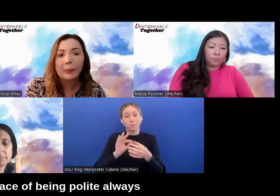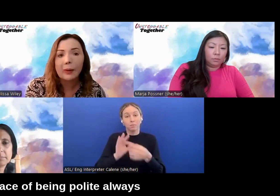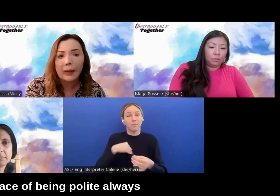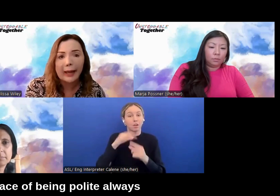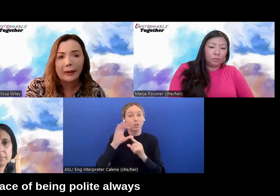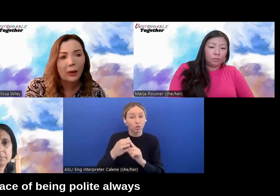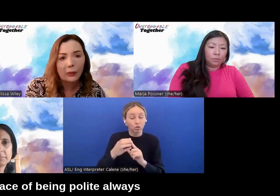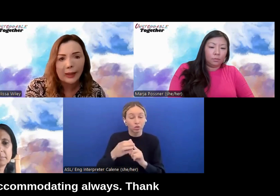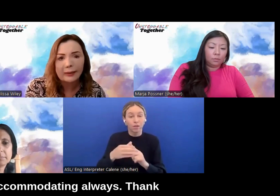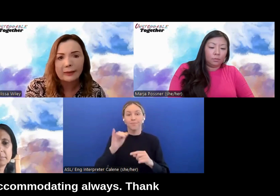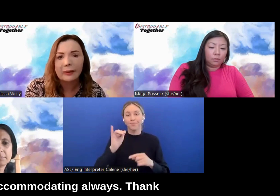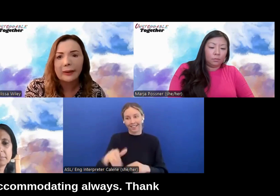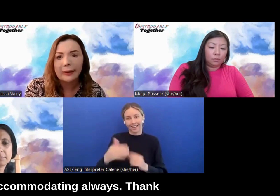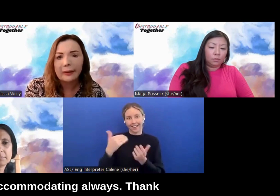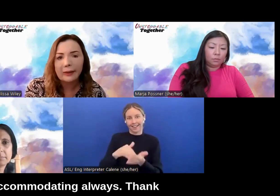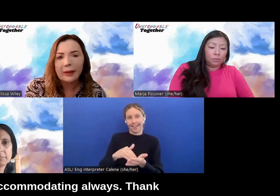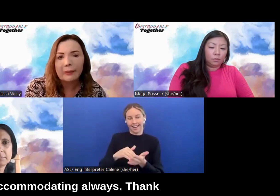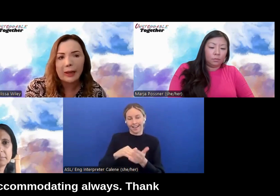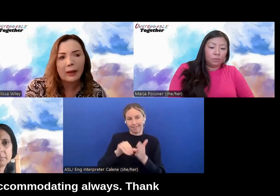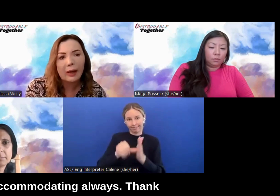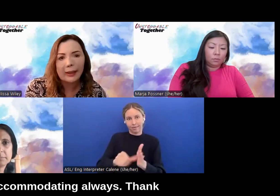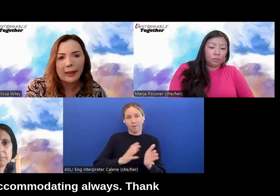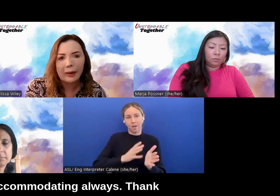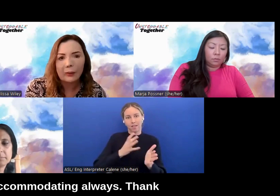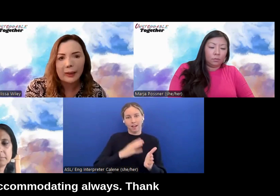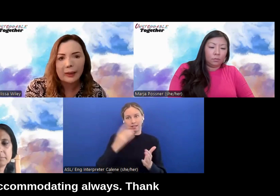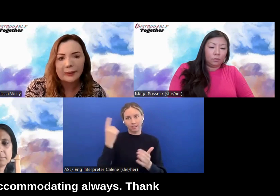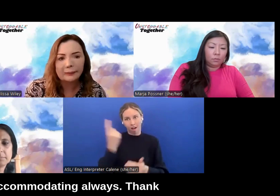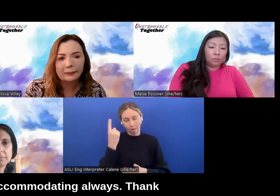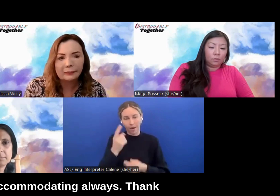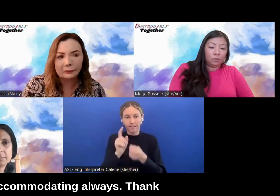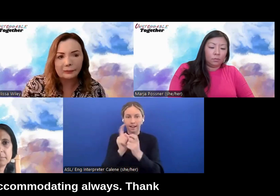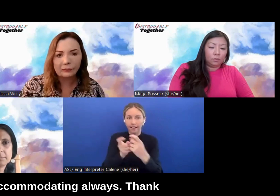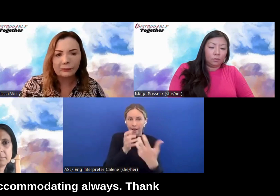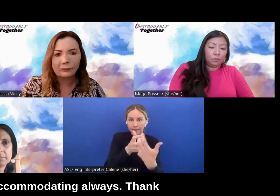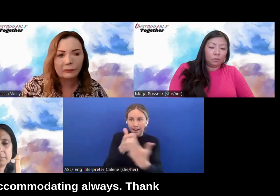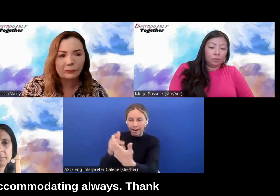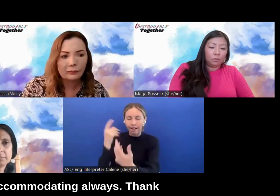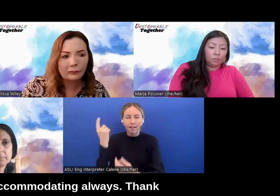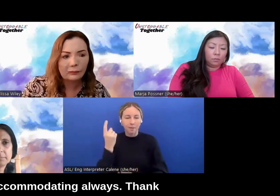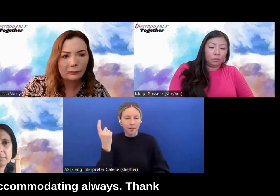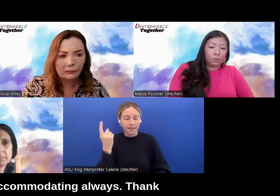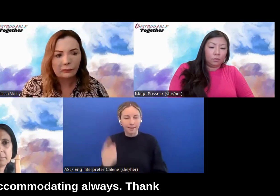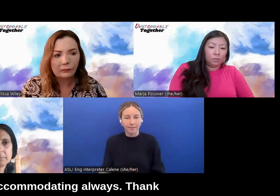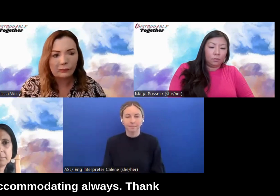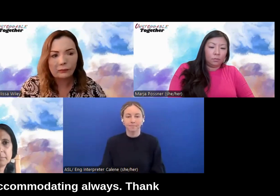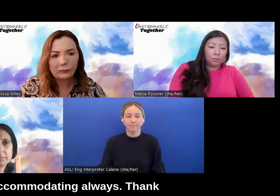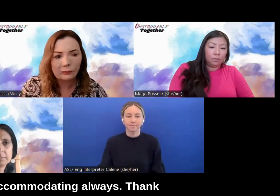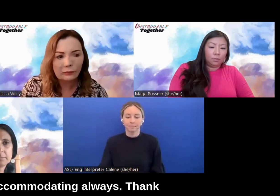of being polite always, and accommodating always.